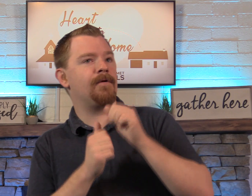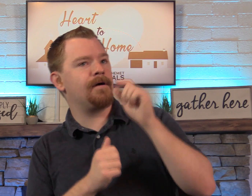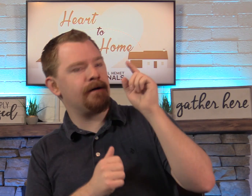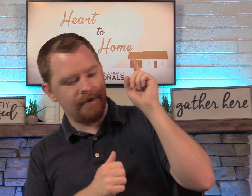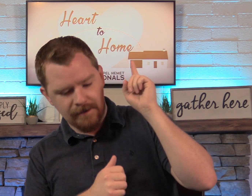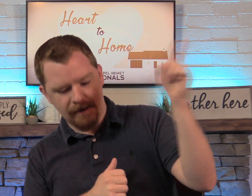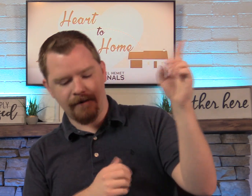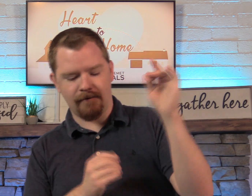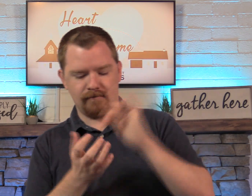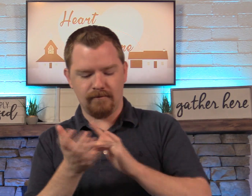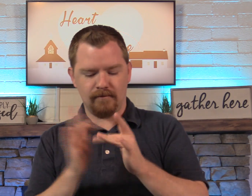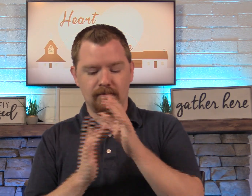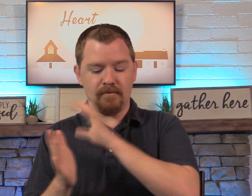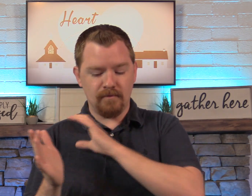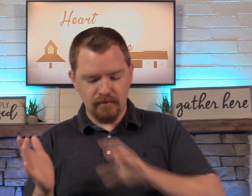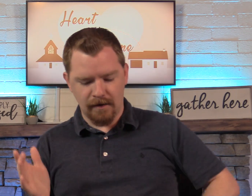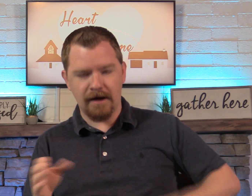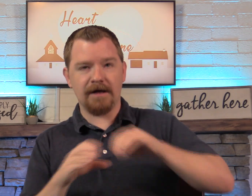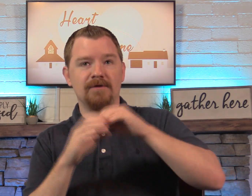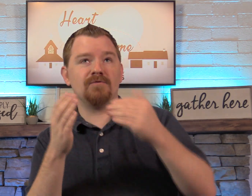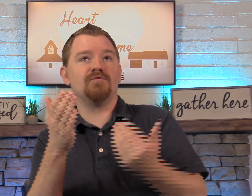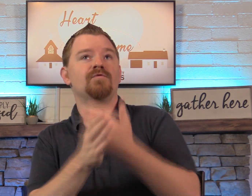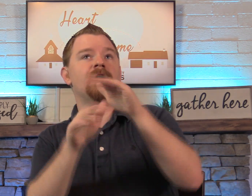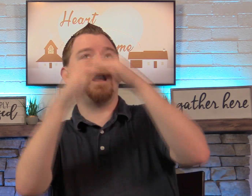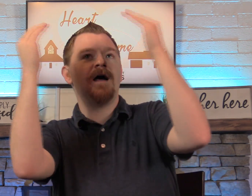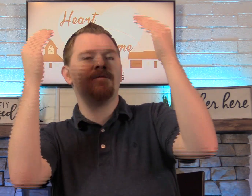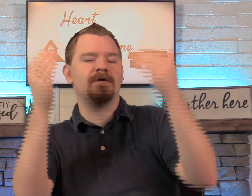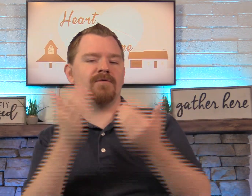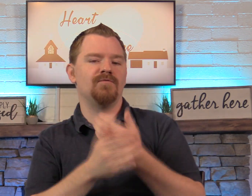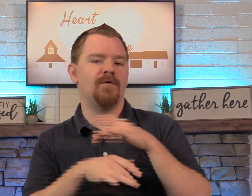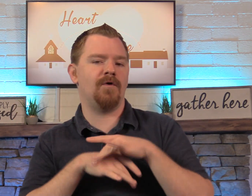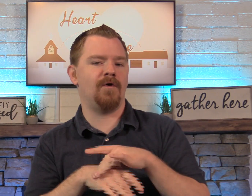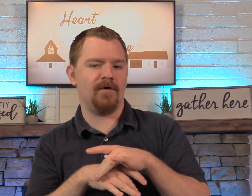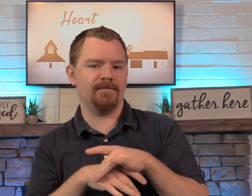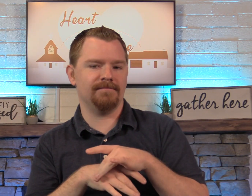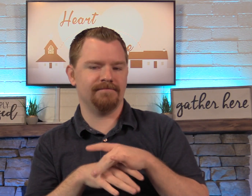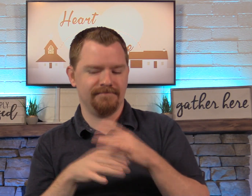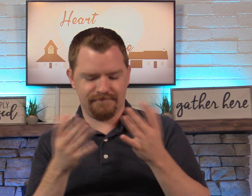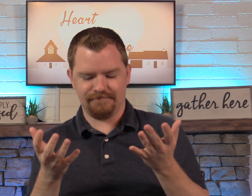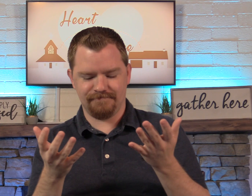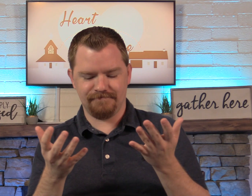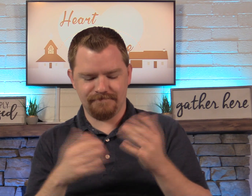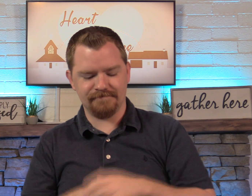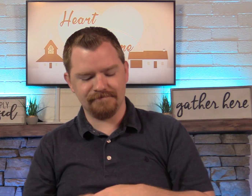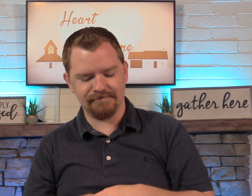life with him in Jesus Christ in a new heaven and a new earth.